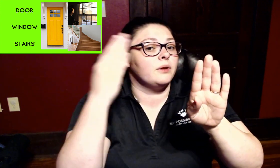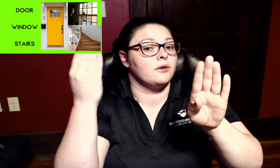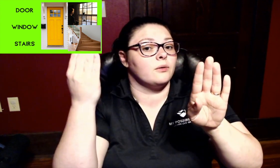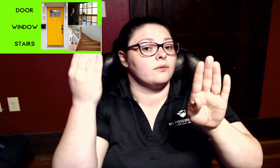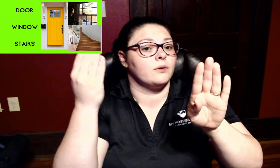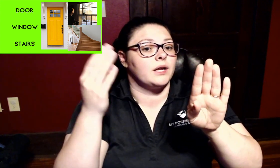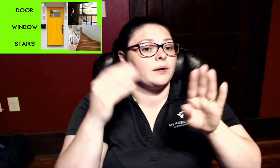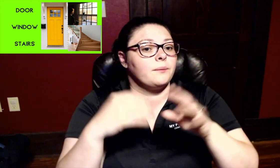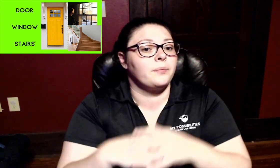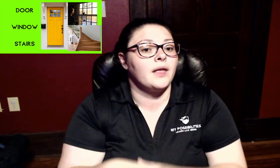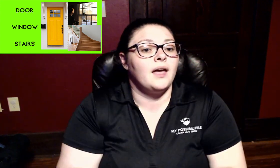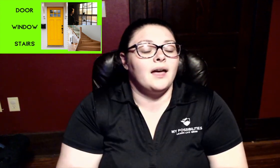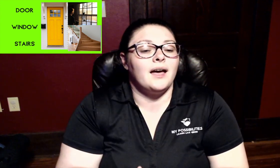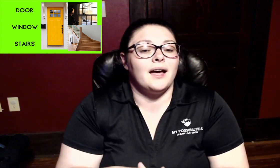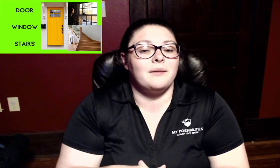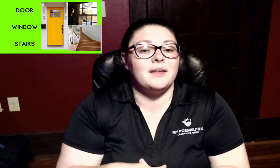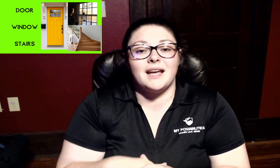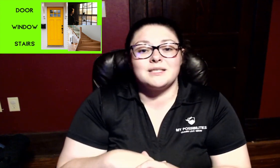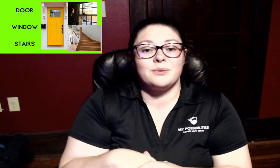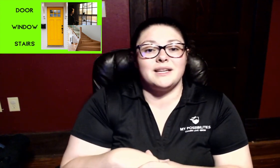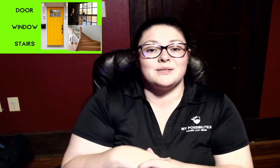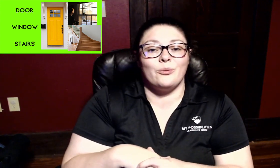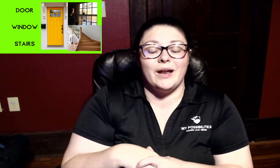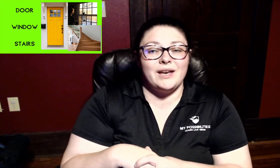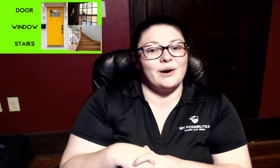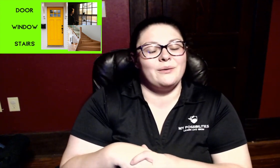door for you. The next one is window.